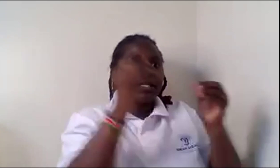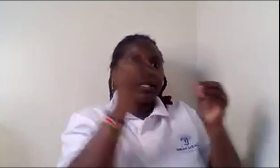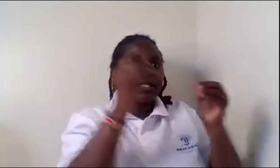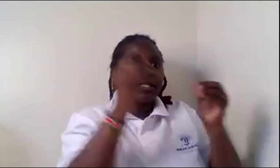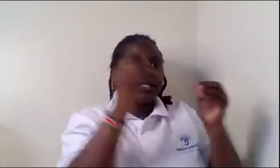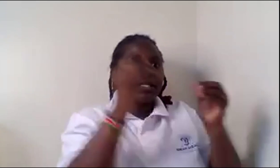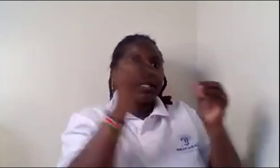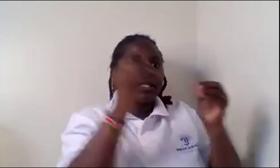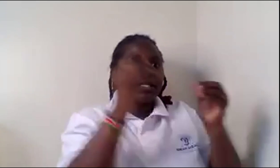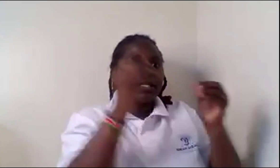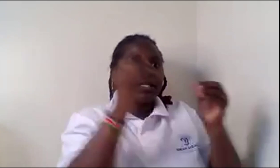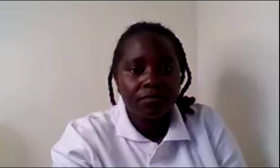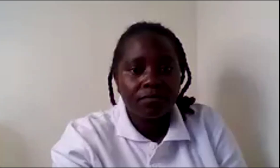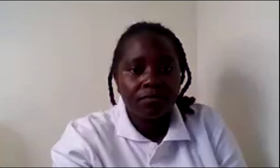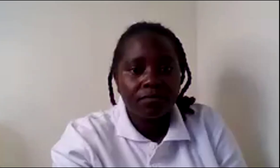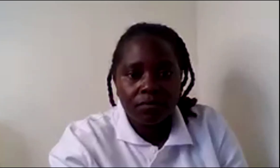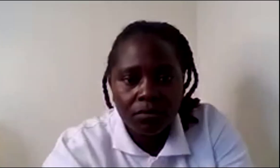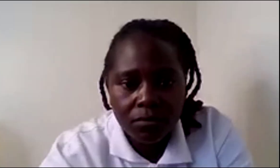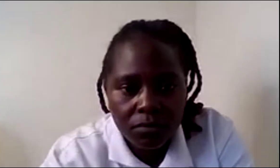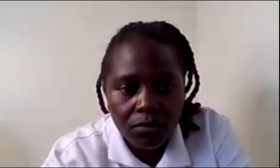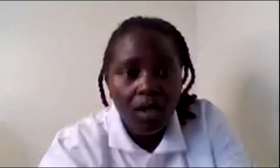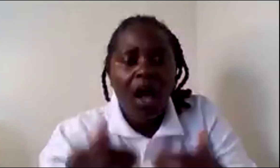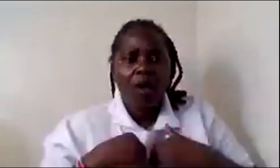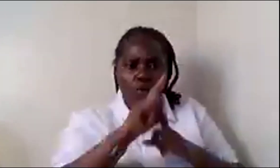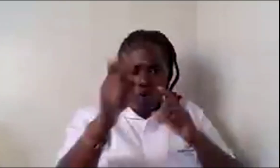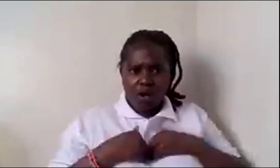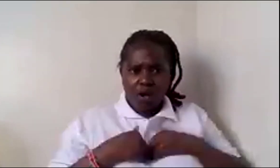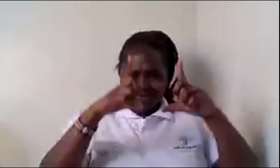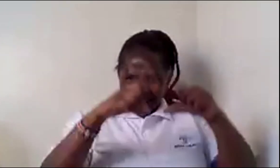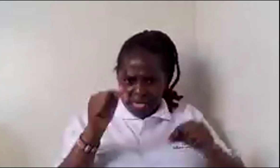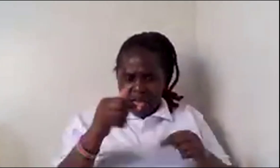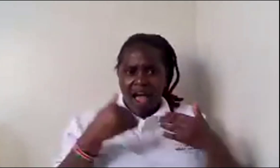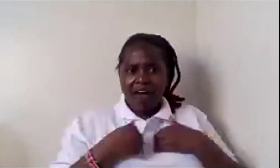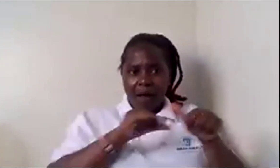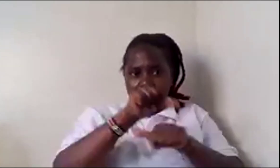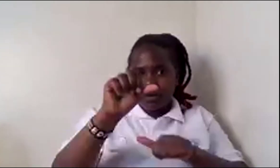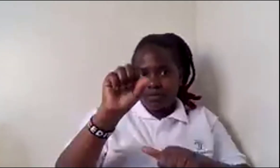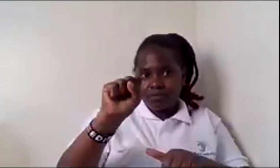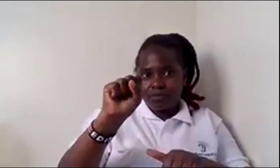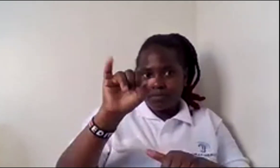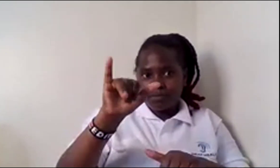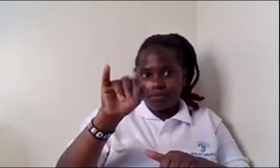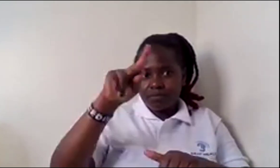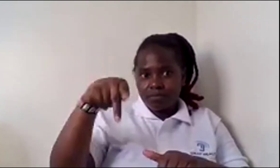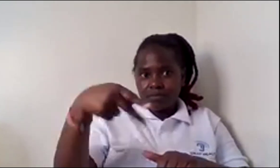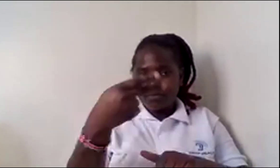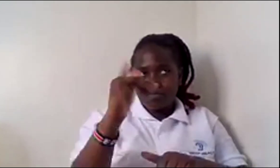syphilis, and gonorrhea fully treatable? So I think, yes, as I was alluding to in the end, they are treatable. For